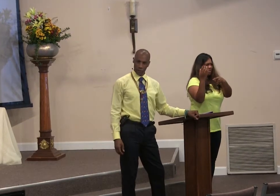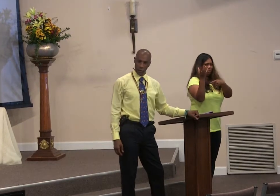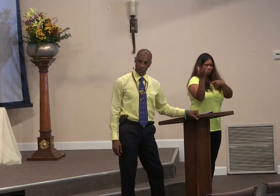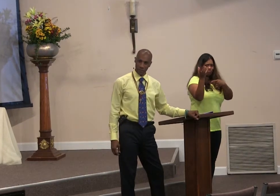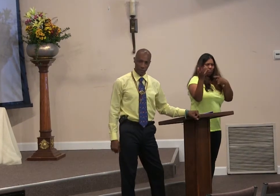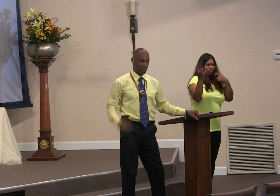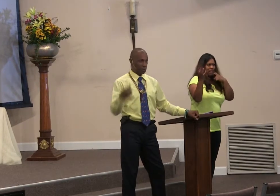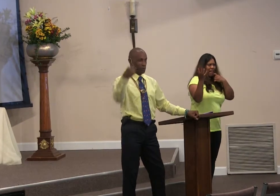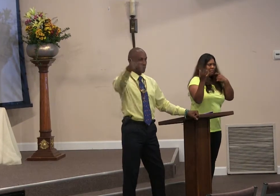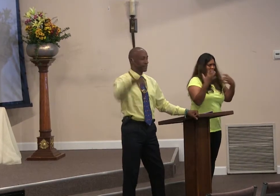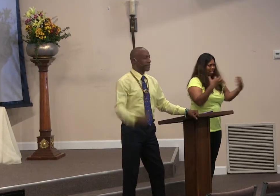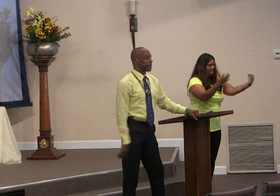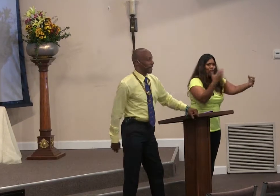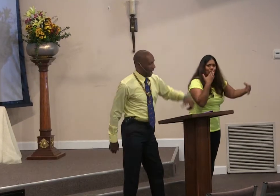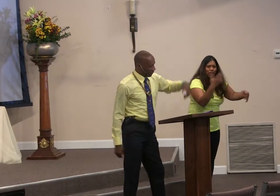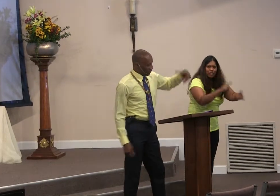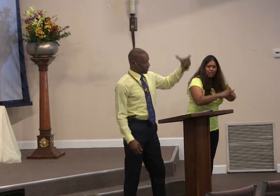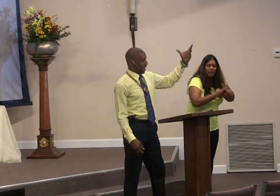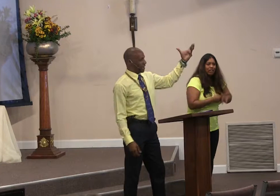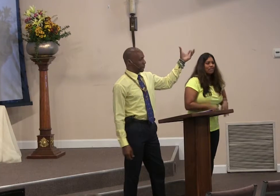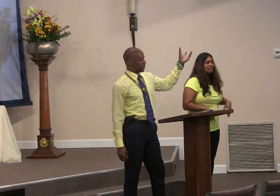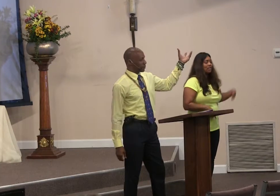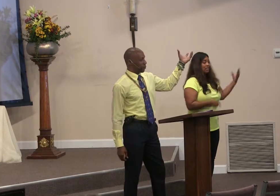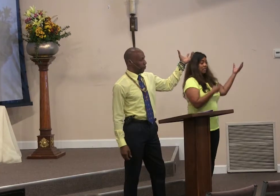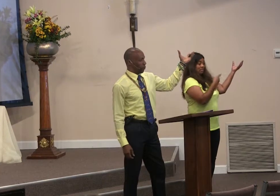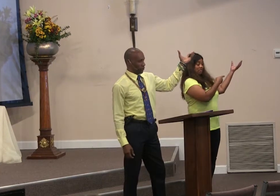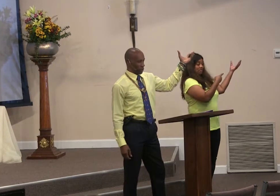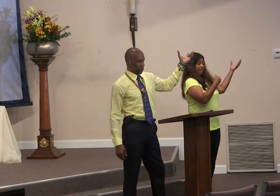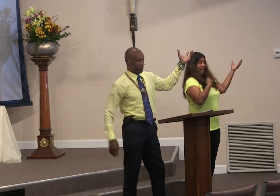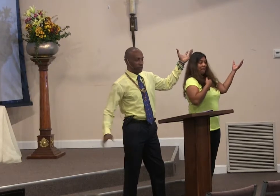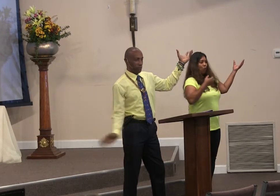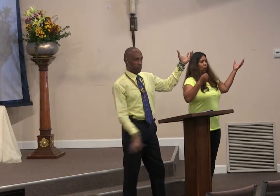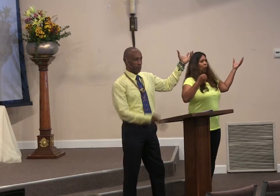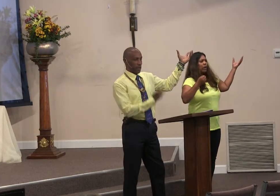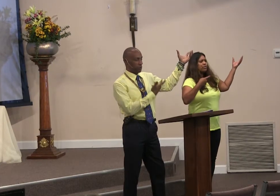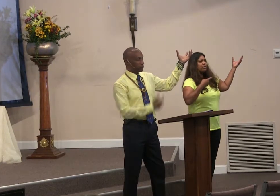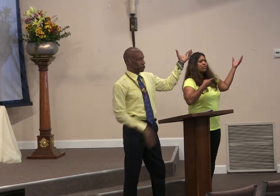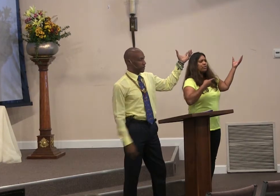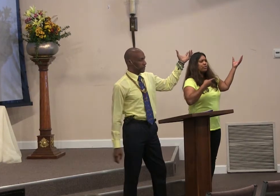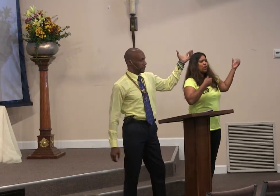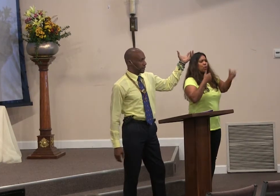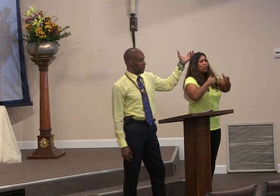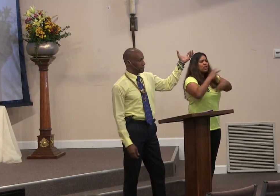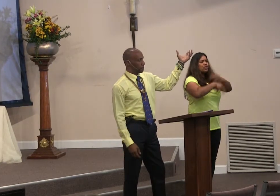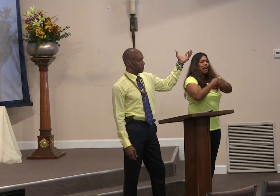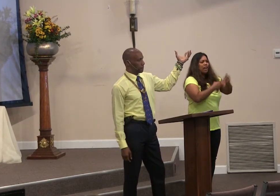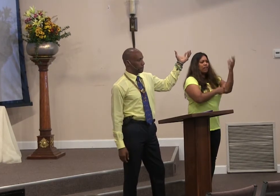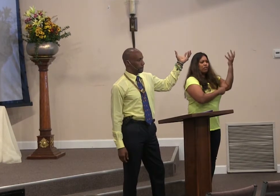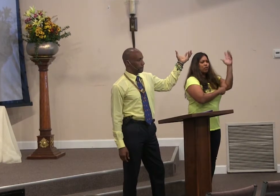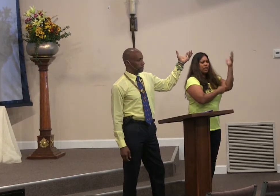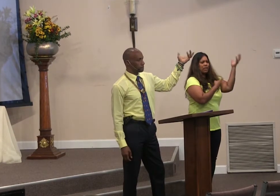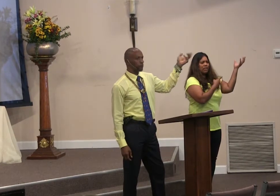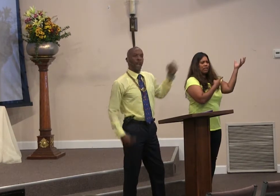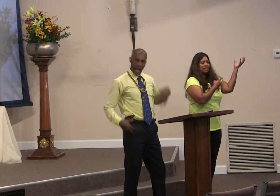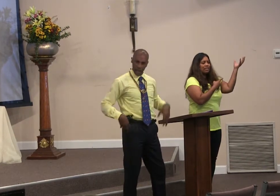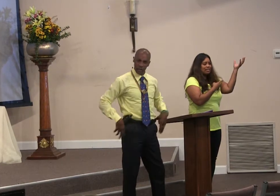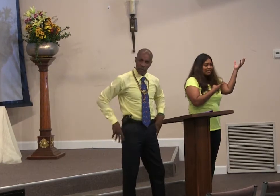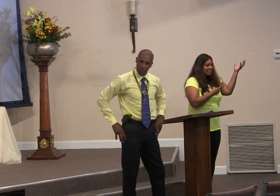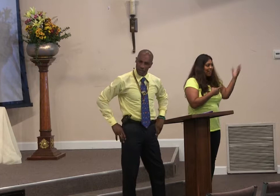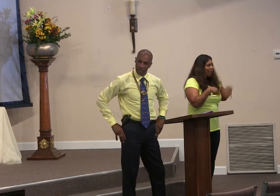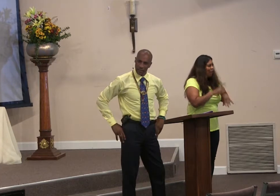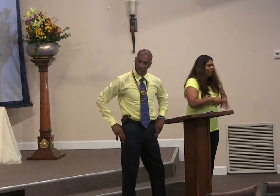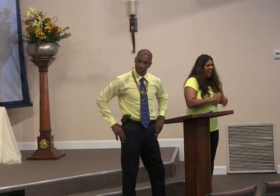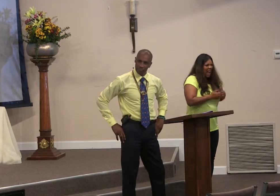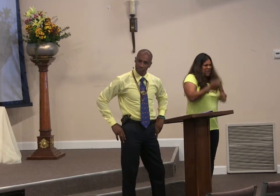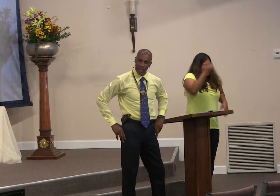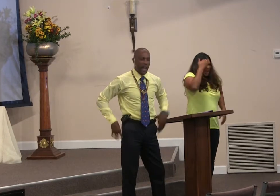Apple tree. Well, that's very good. They both start. And in this hand, there is an orange. From what type of tree did it come? An orange. How do